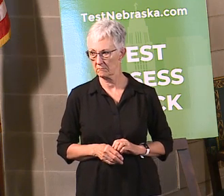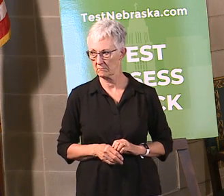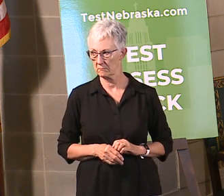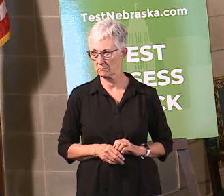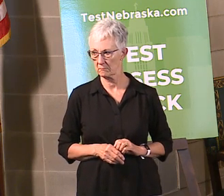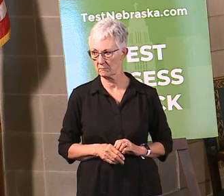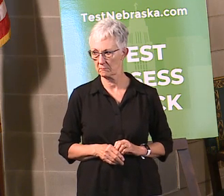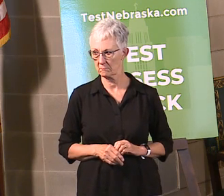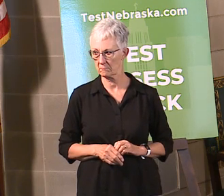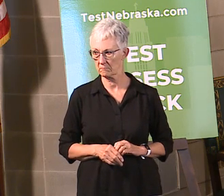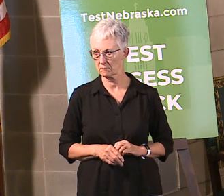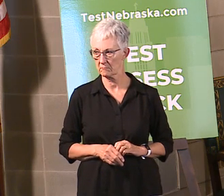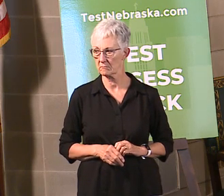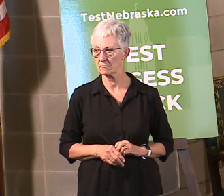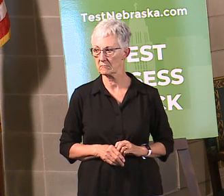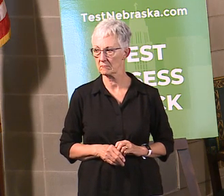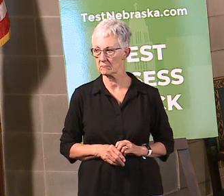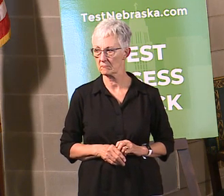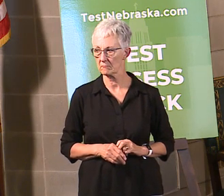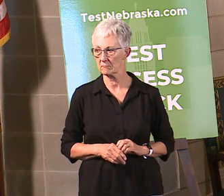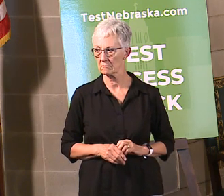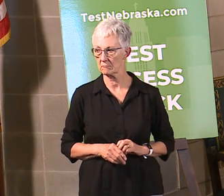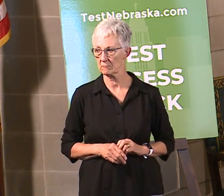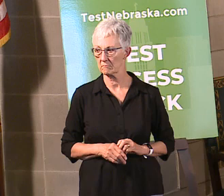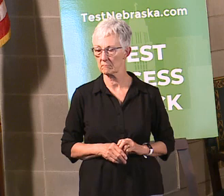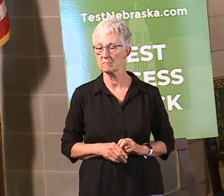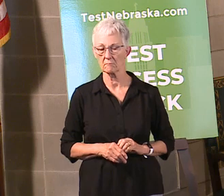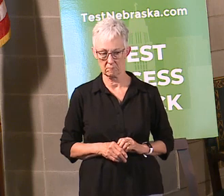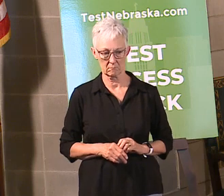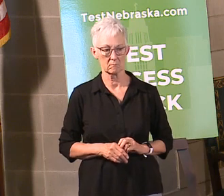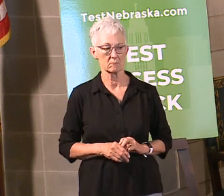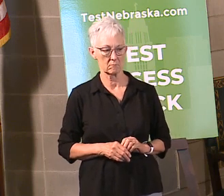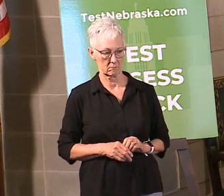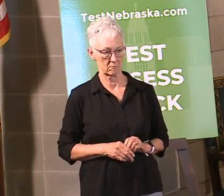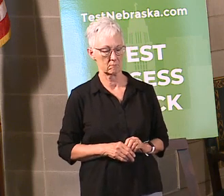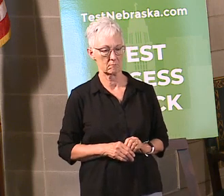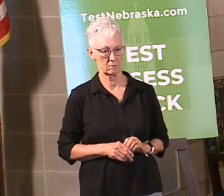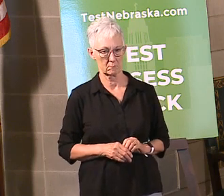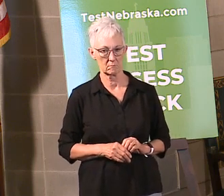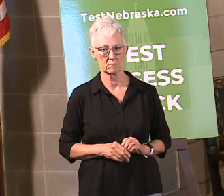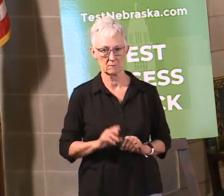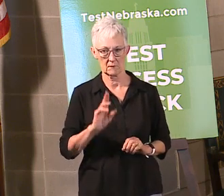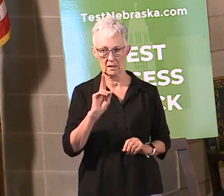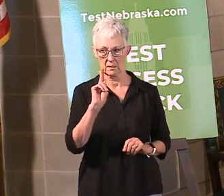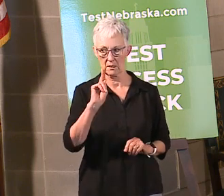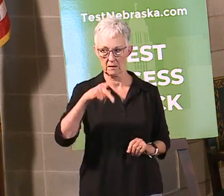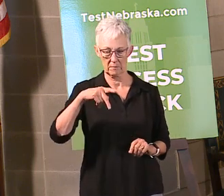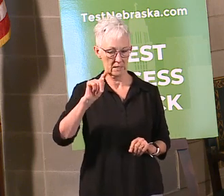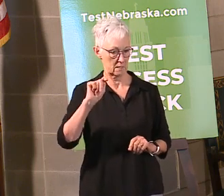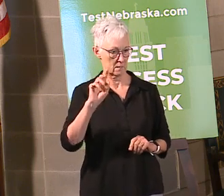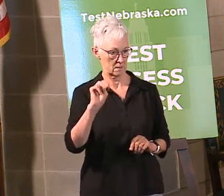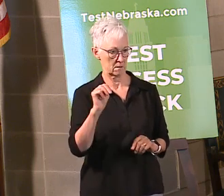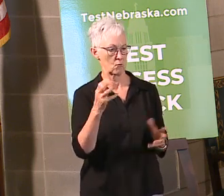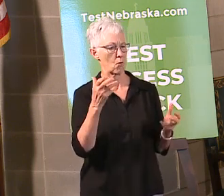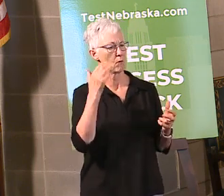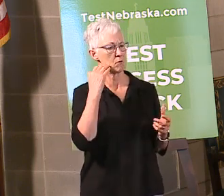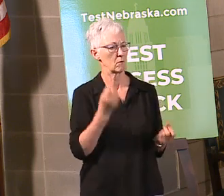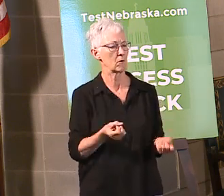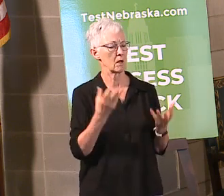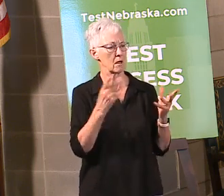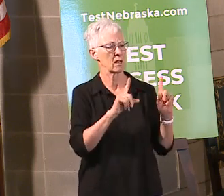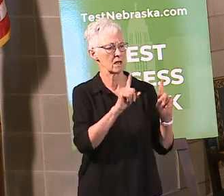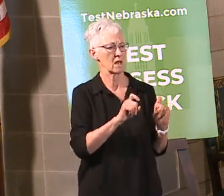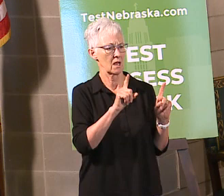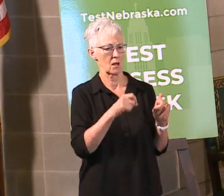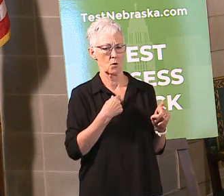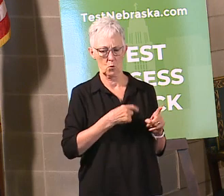health departments, and is it enough to keep up with demand? So Sydney Holzfaster, KPTM wants to know how many tests are we providing to